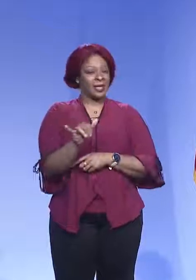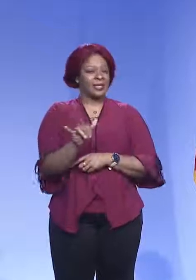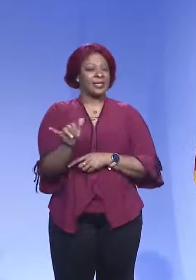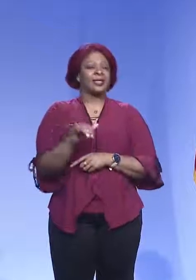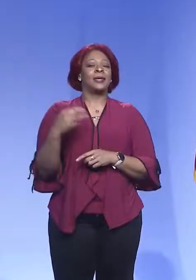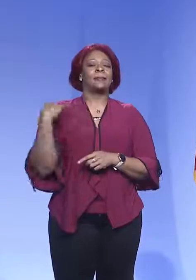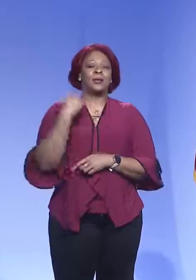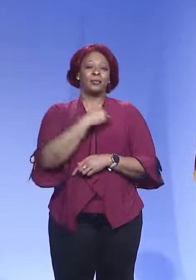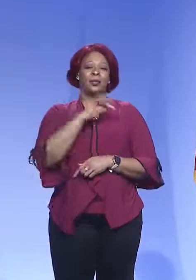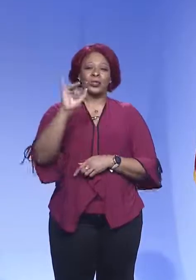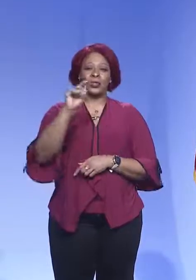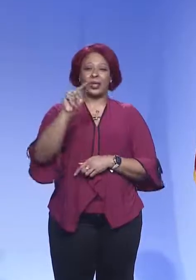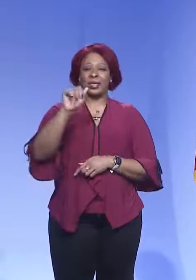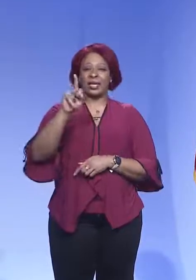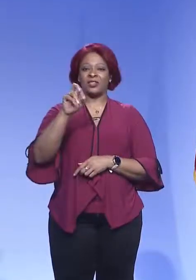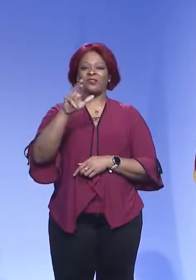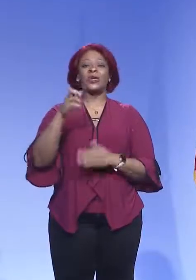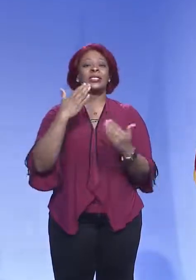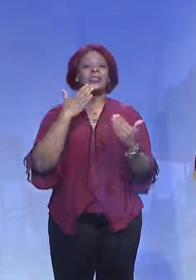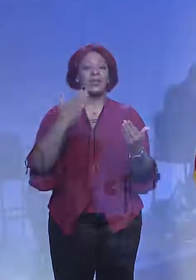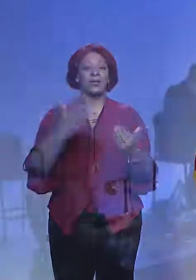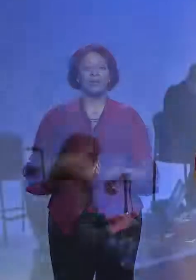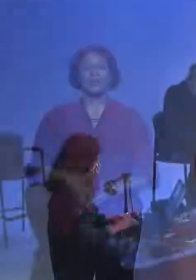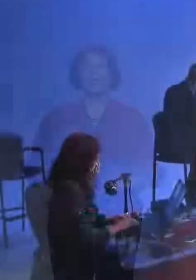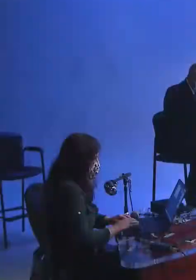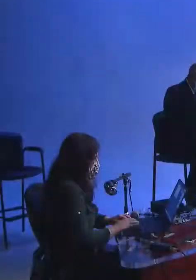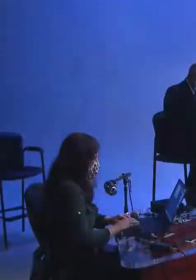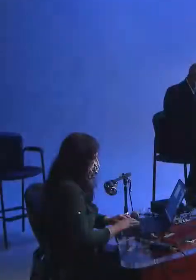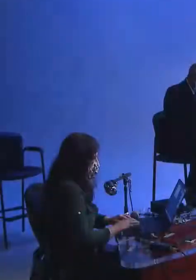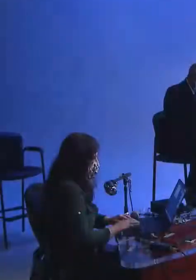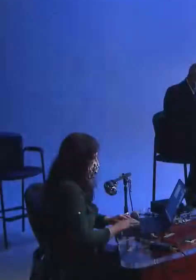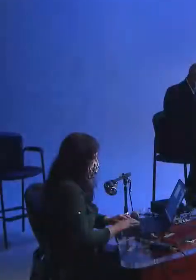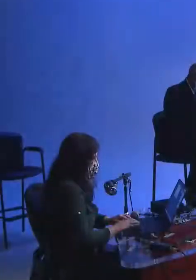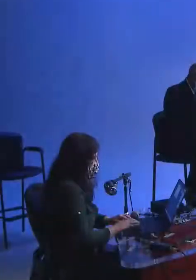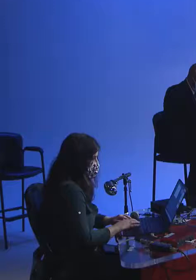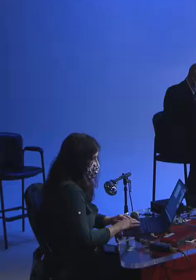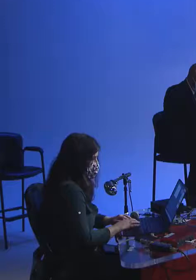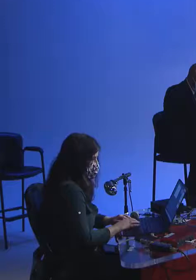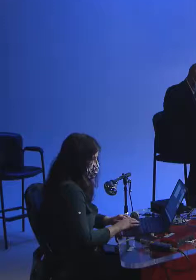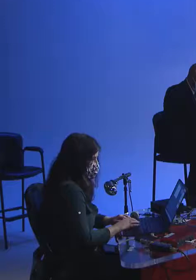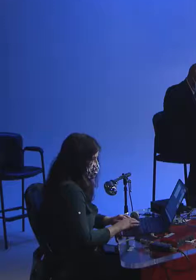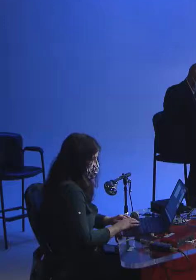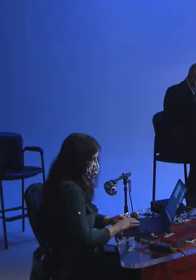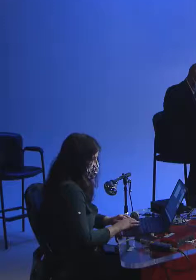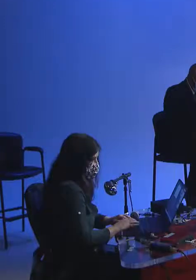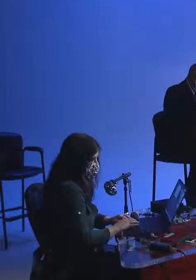the members of the Joint Task Force. Thank you. Thanks, everyone. We'll see you back here on Thursday.